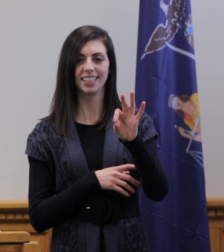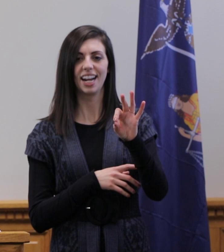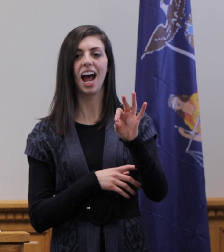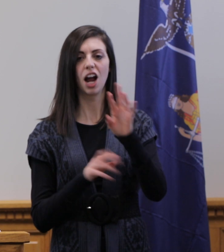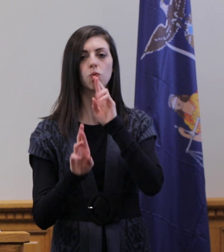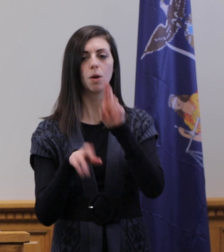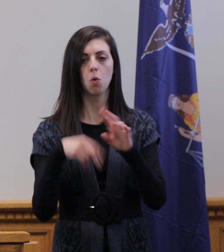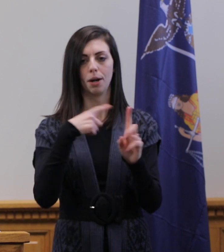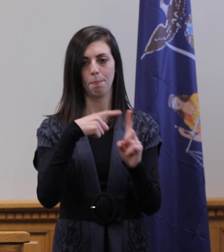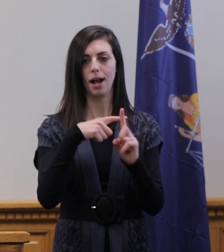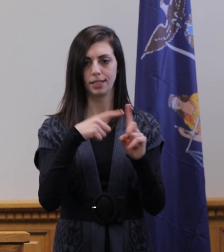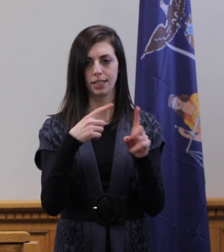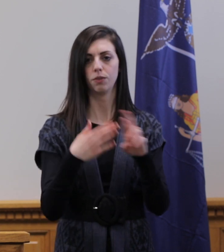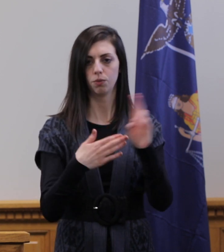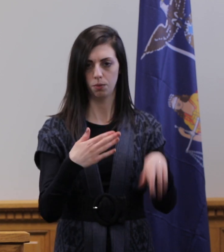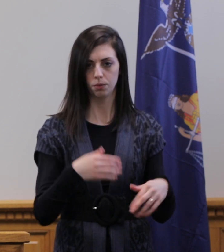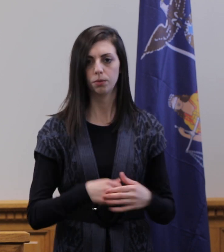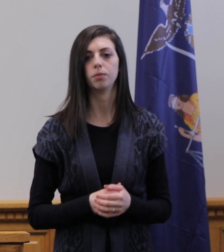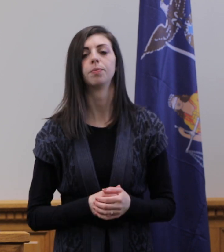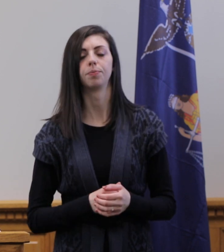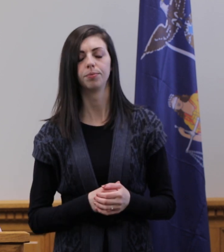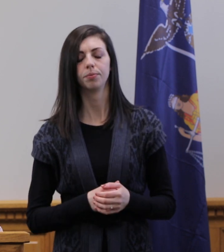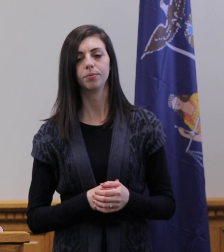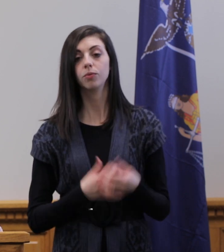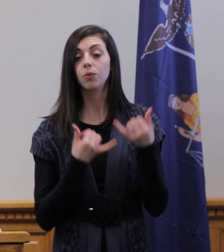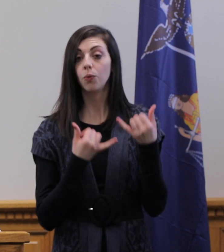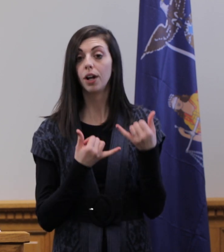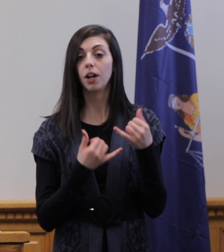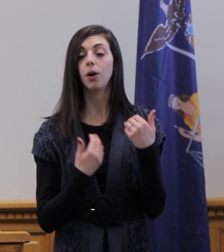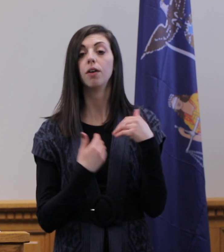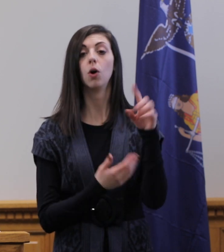5,168 positive test results returned. We currently have